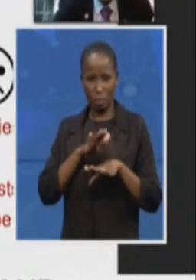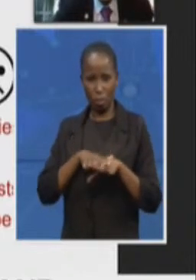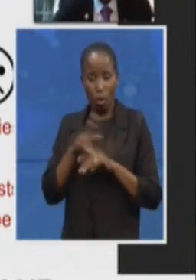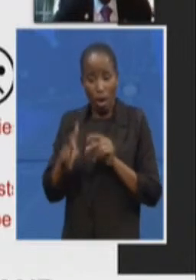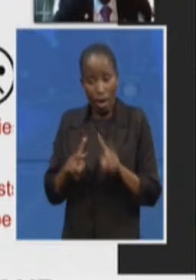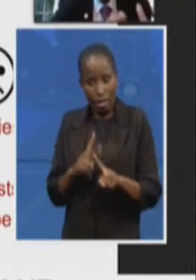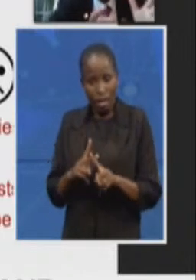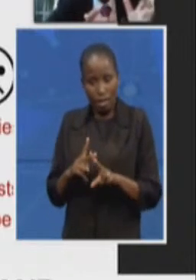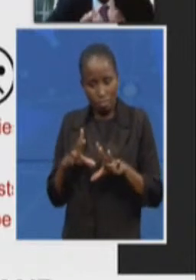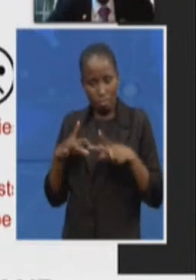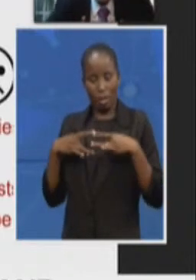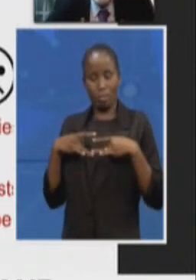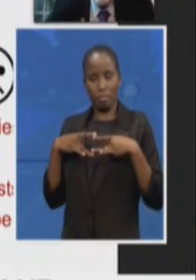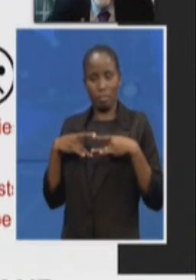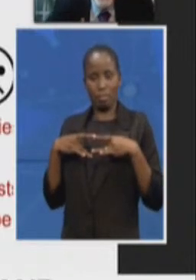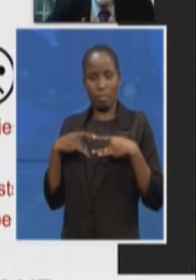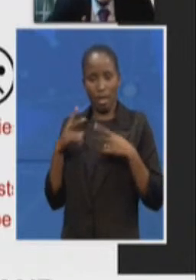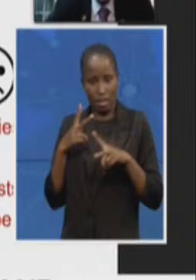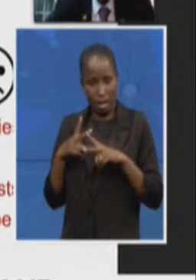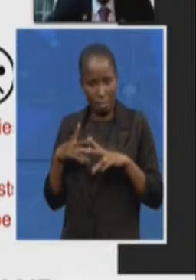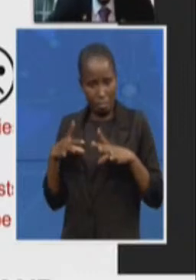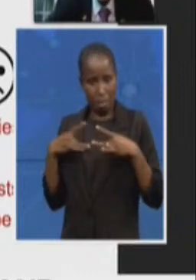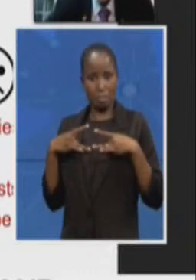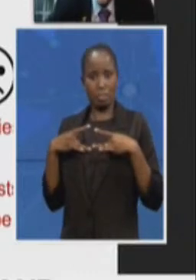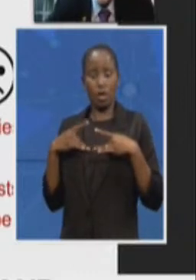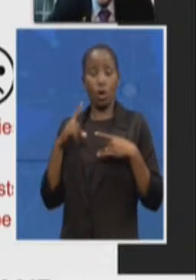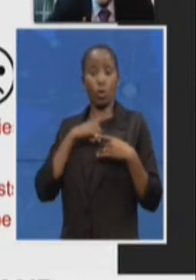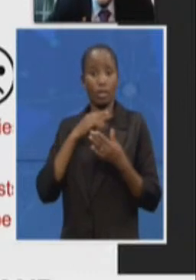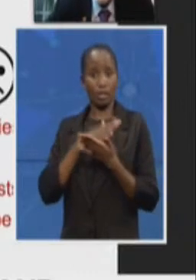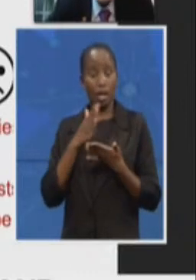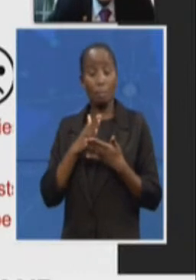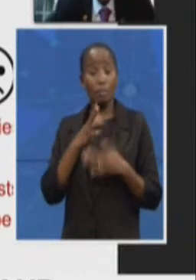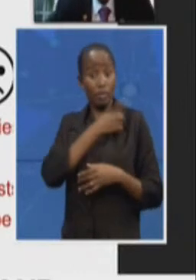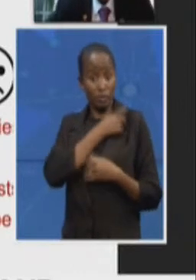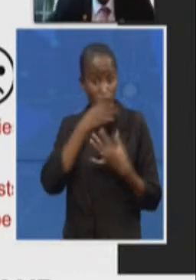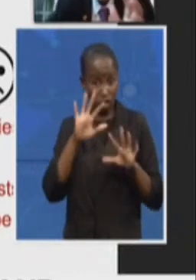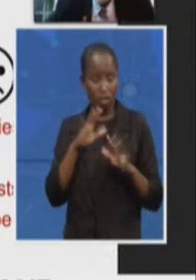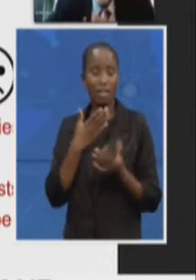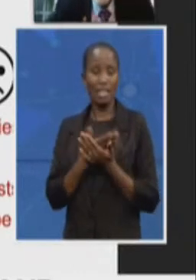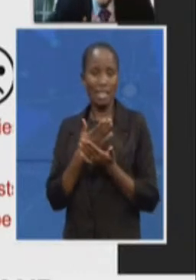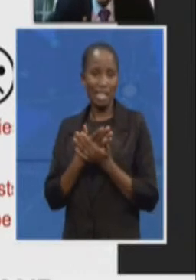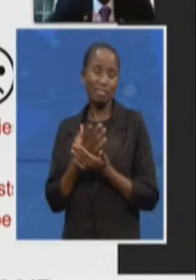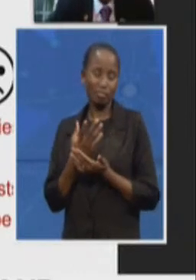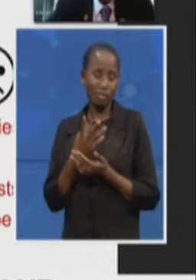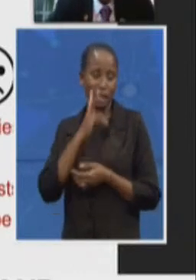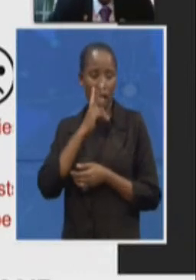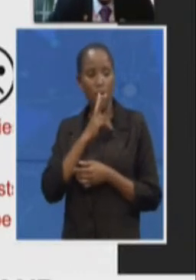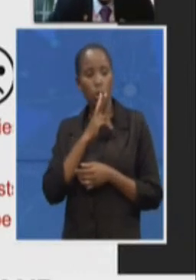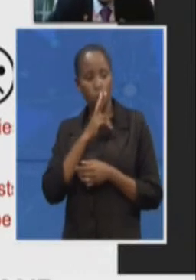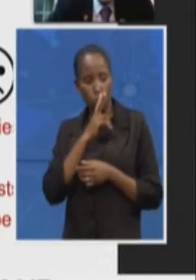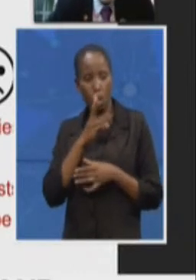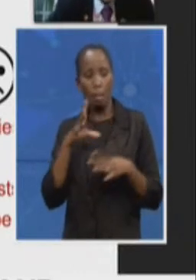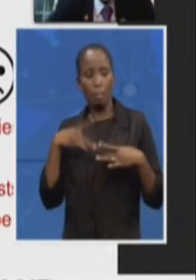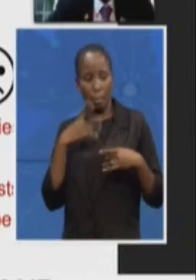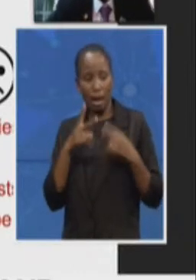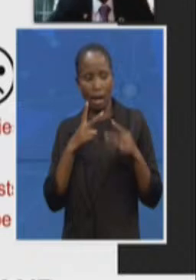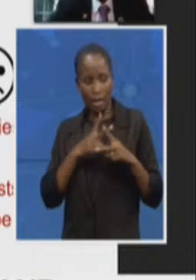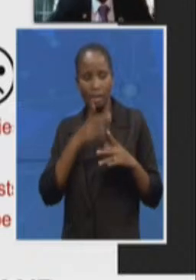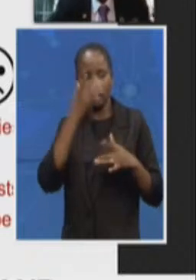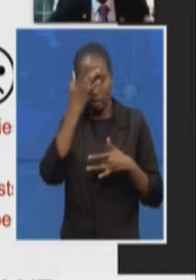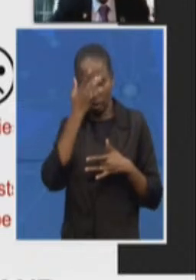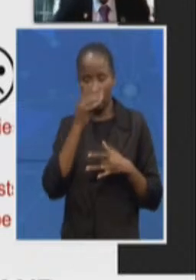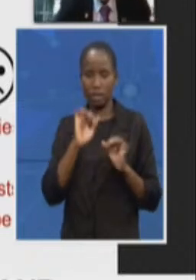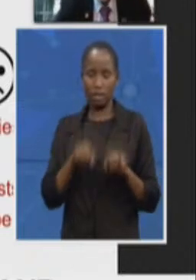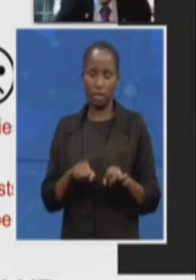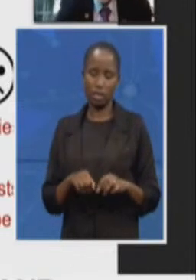without being vaccinated, we may see them getting infected again because this variant will bypass some of that immunity. We